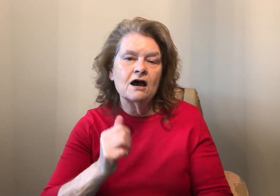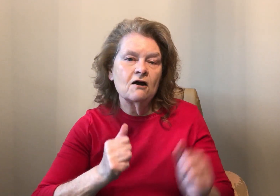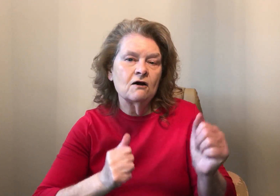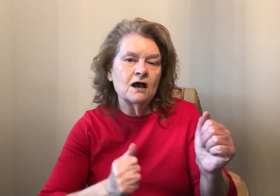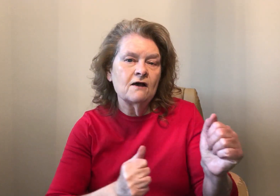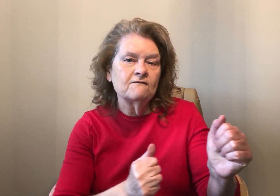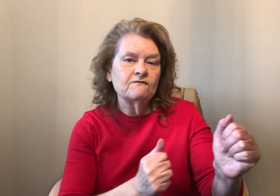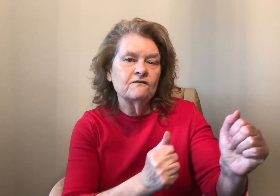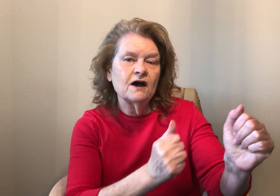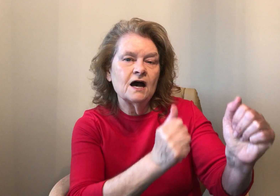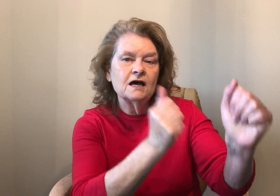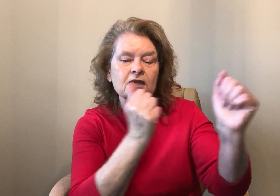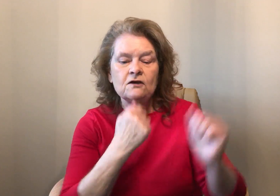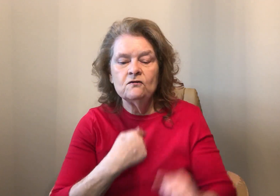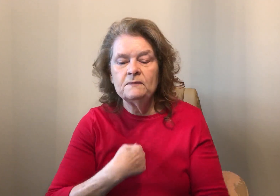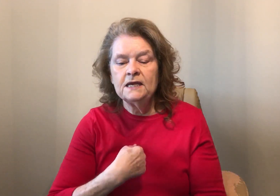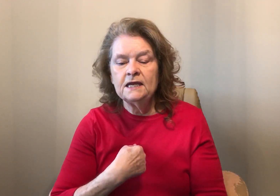shall follow me